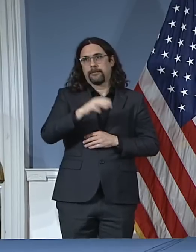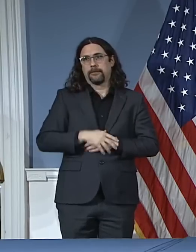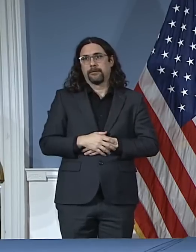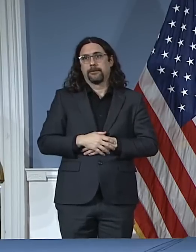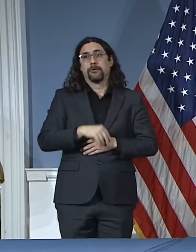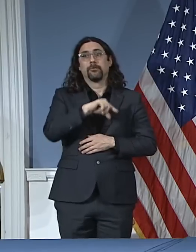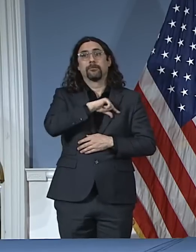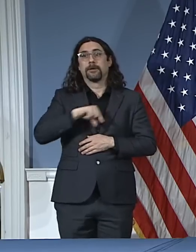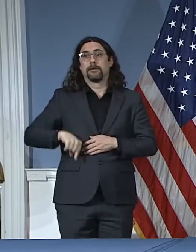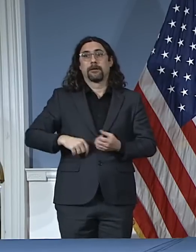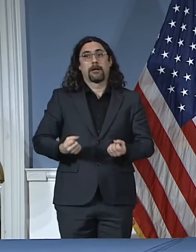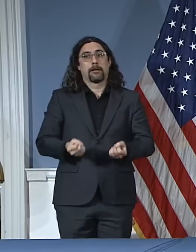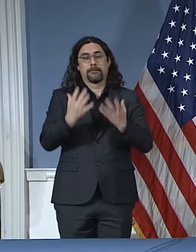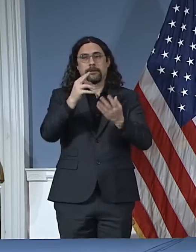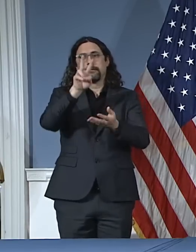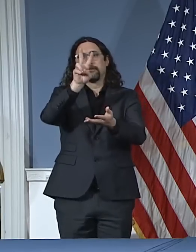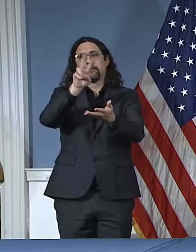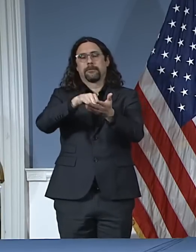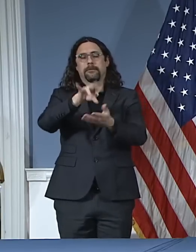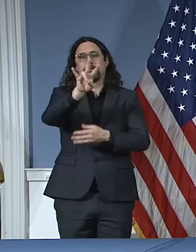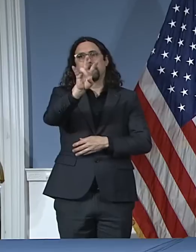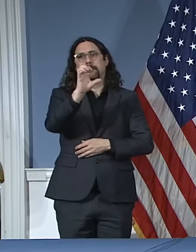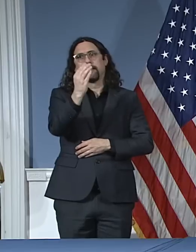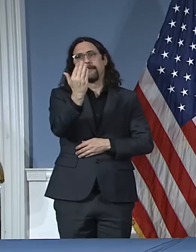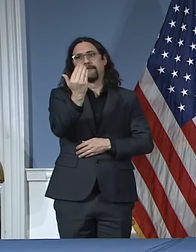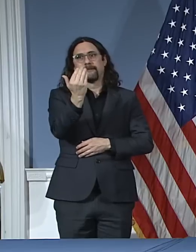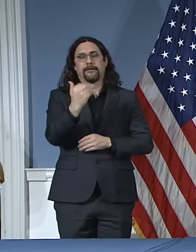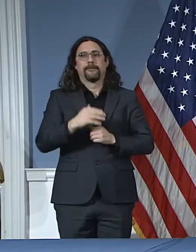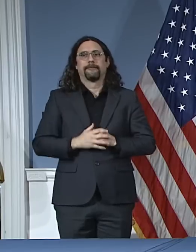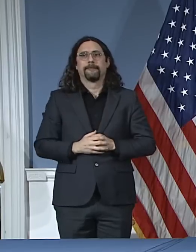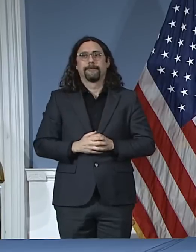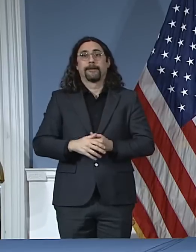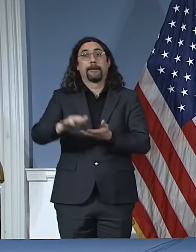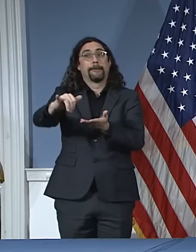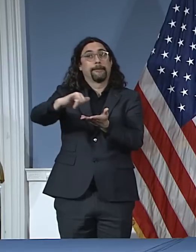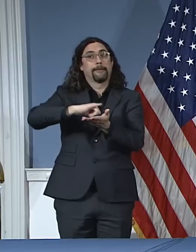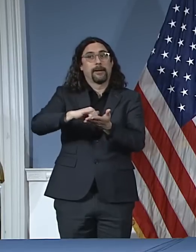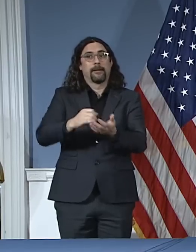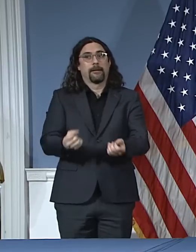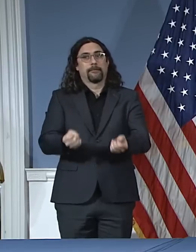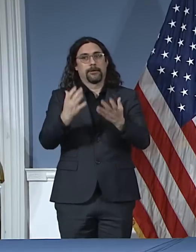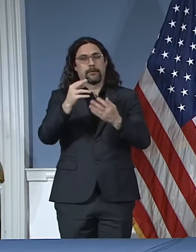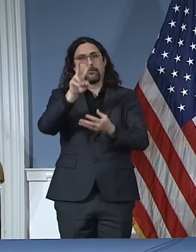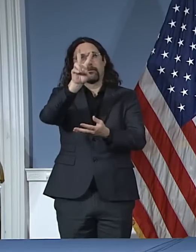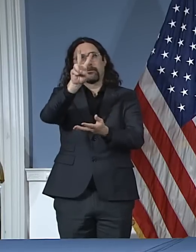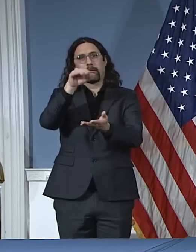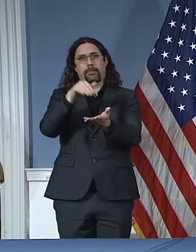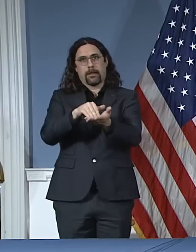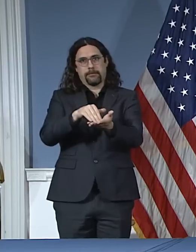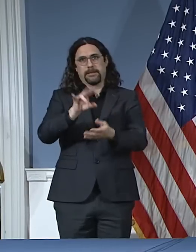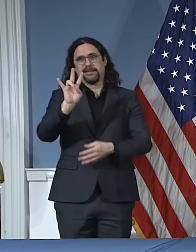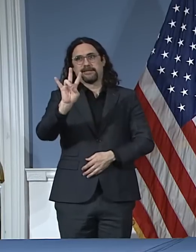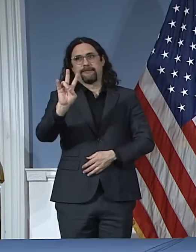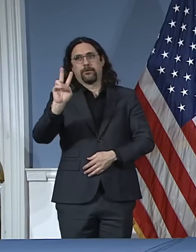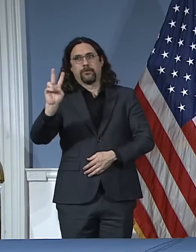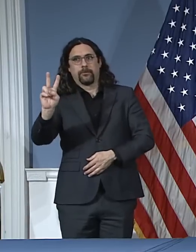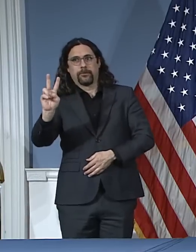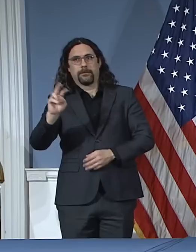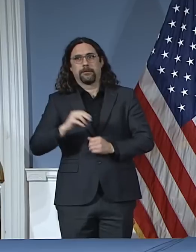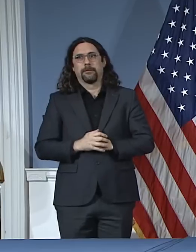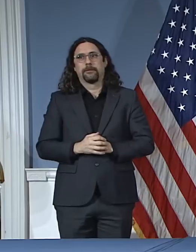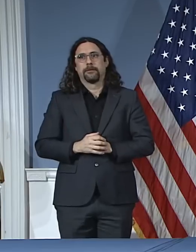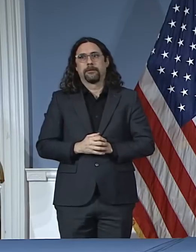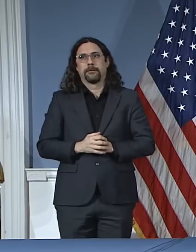2,715. Manhattan, 2,072. The Bronx, 1,411. And Staten